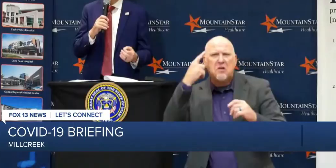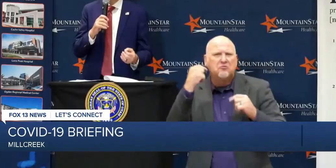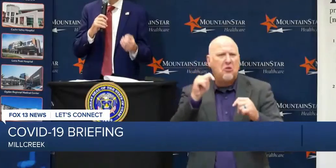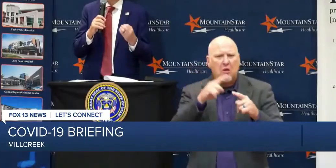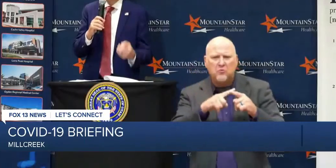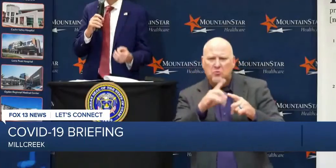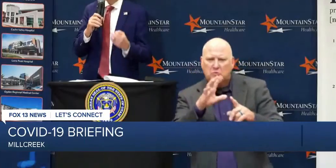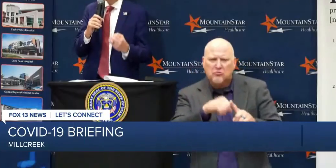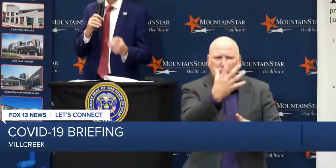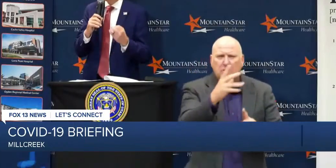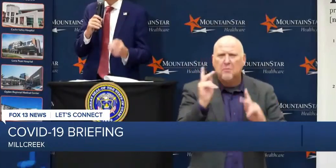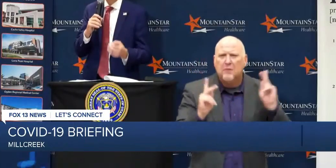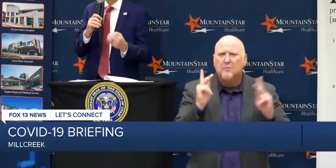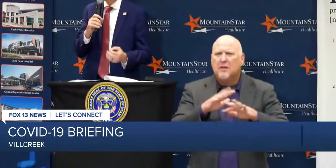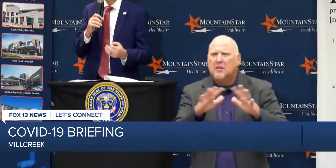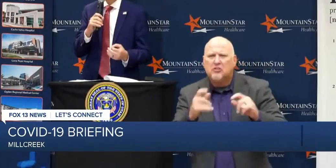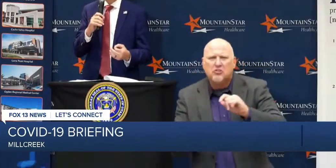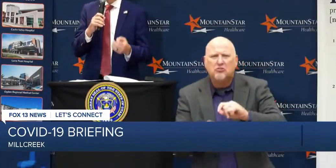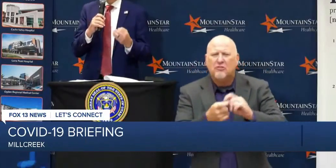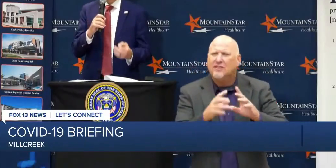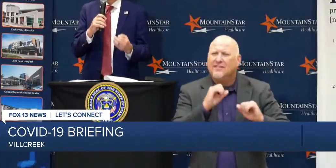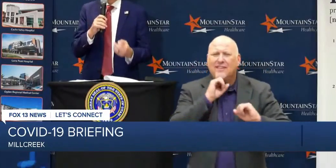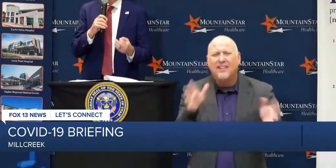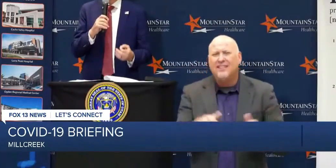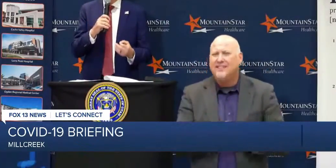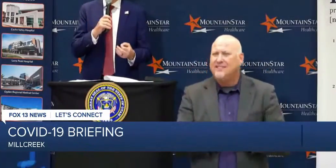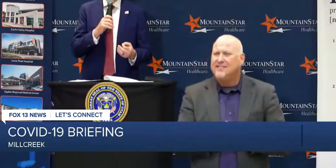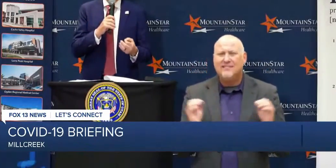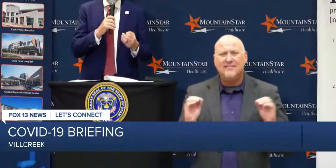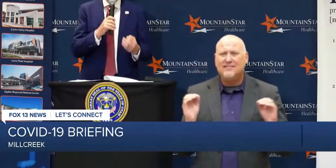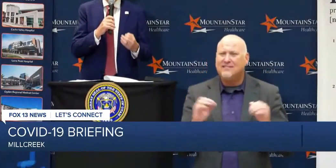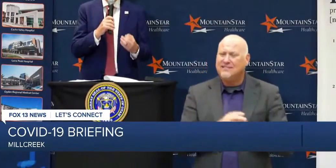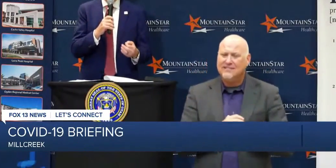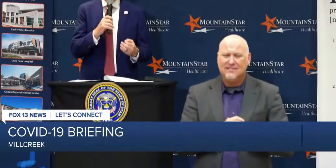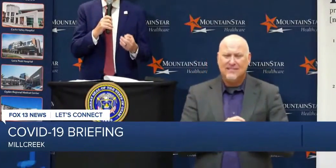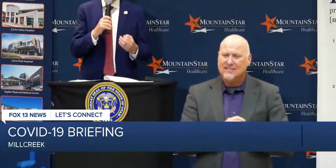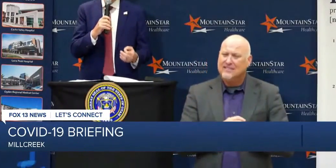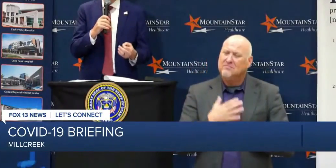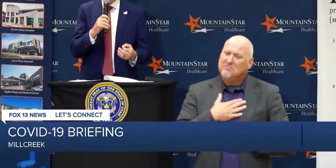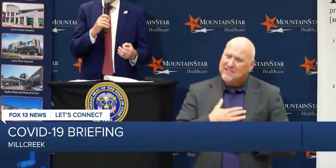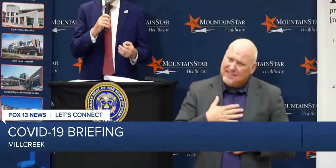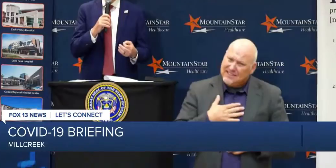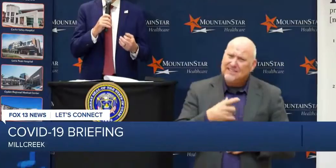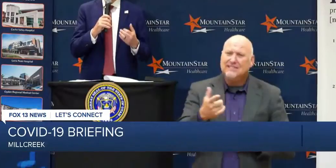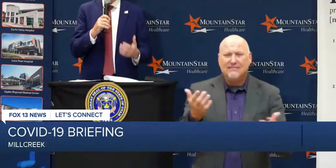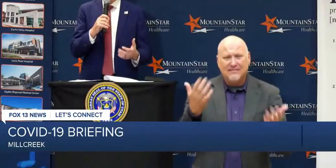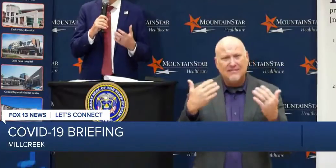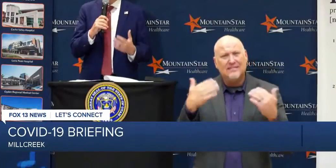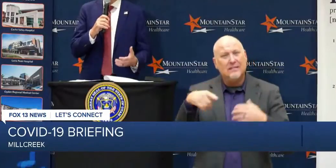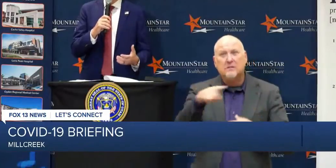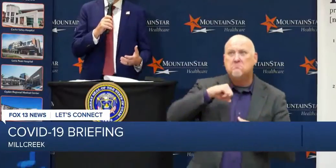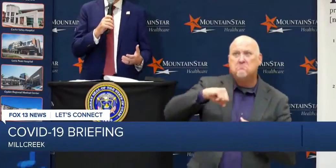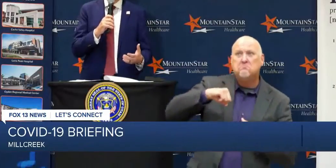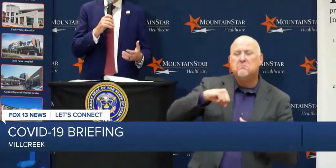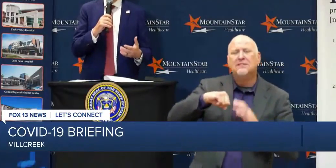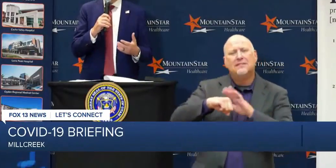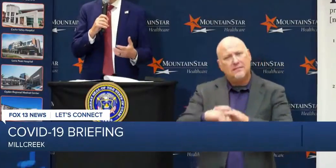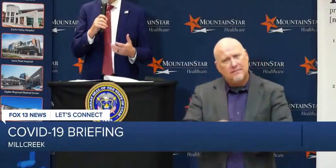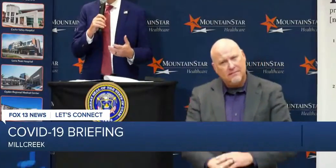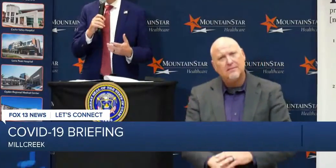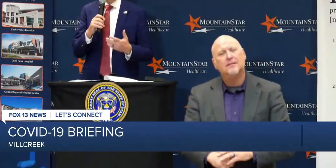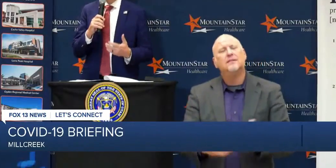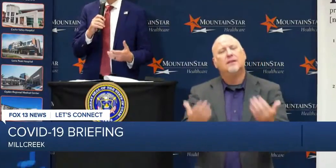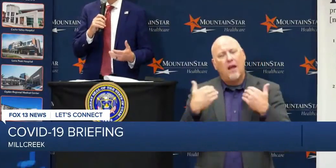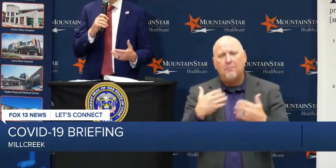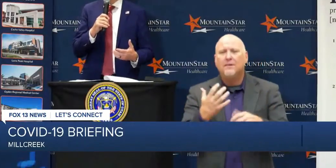getting the vaccine and will get the vaccine this week. And you can join them, and you can protect yourself, you can protect your family, you